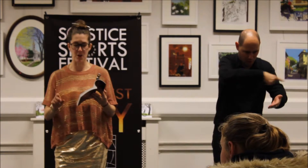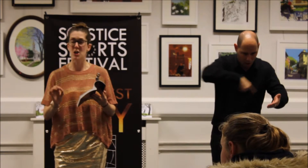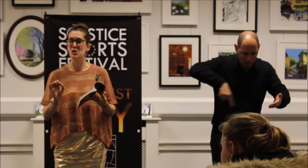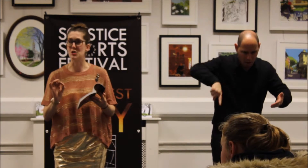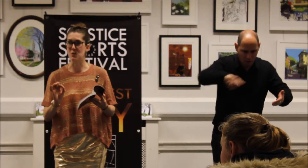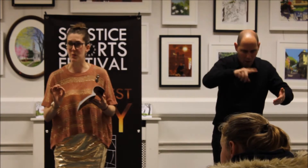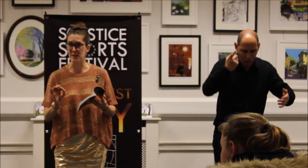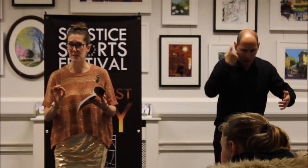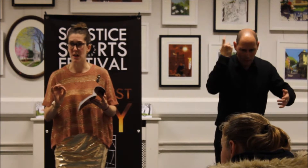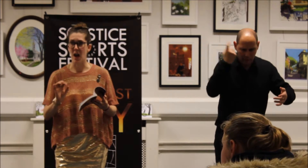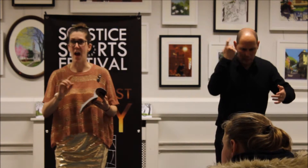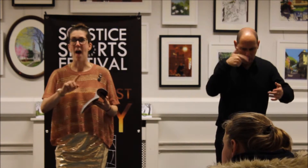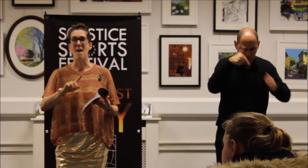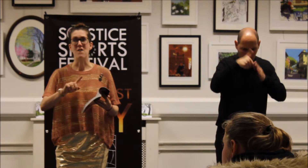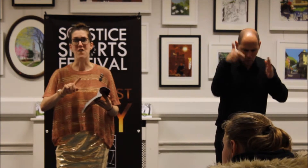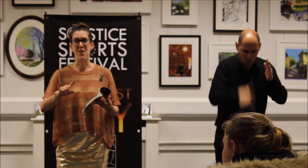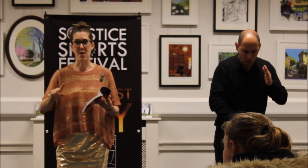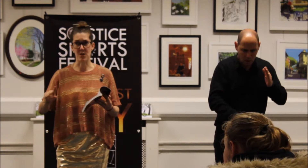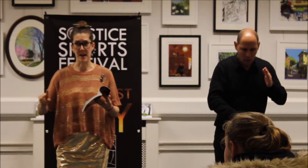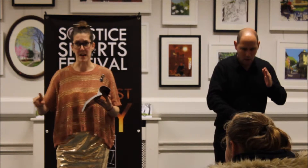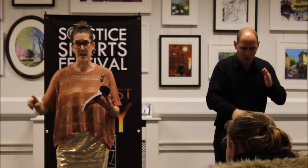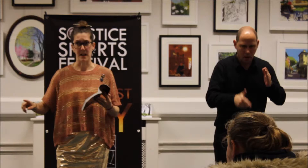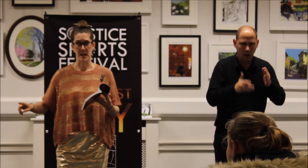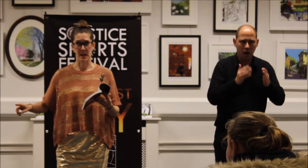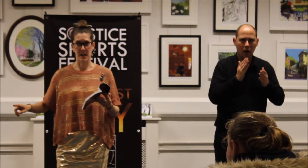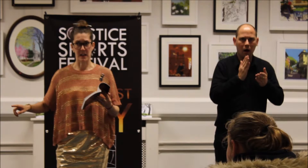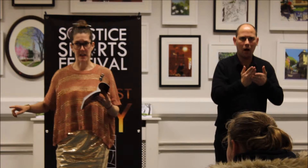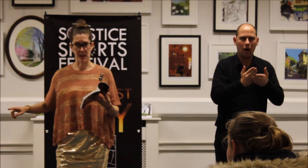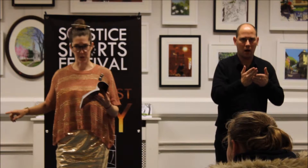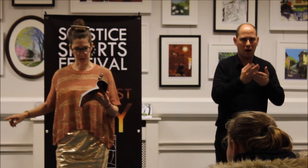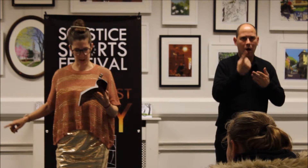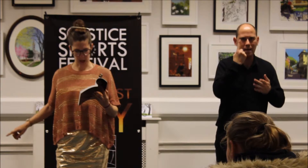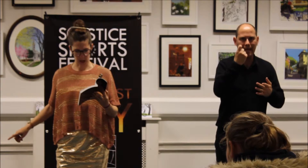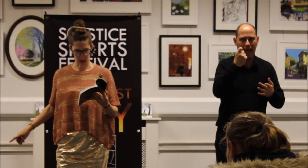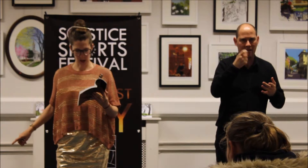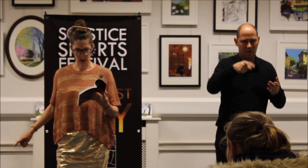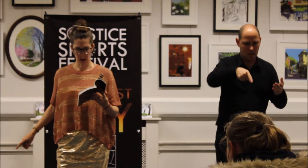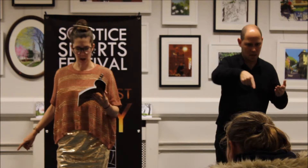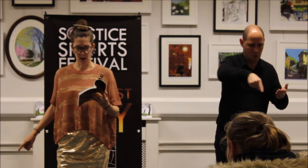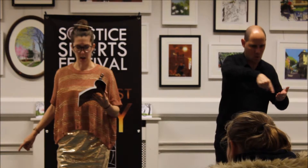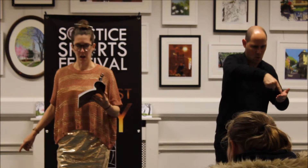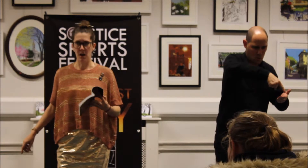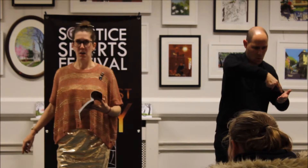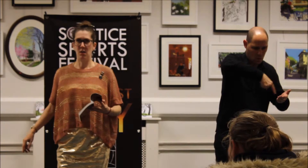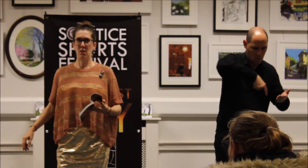little more, drew it very carefully.